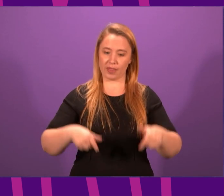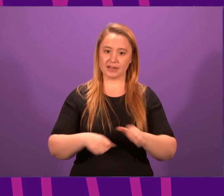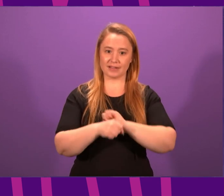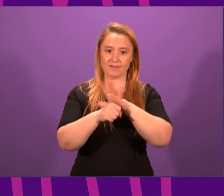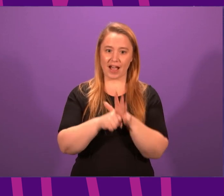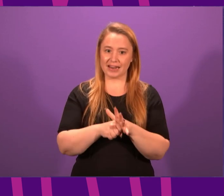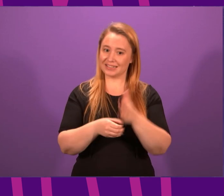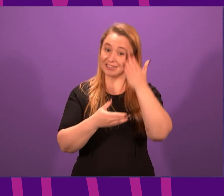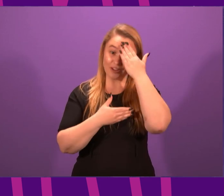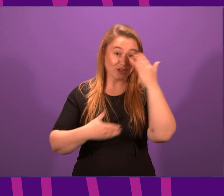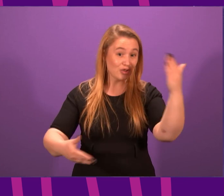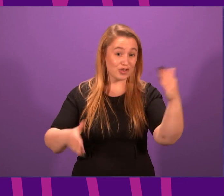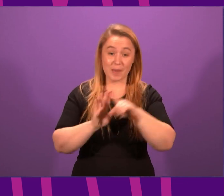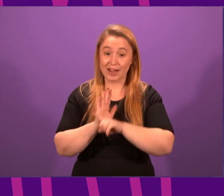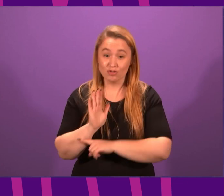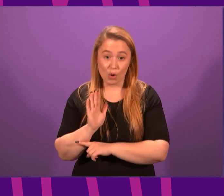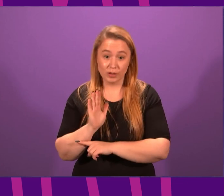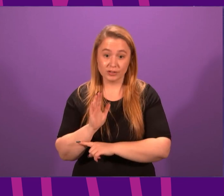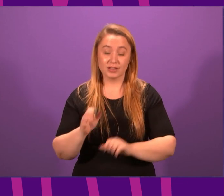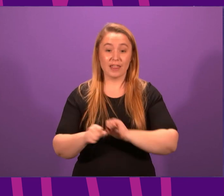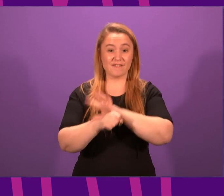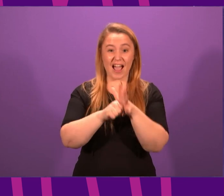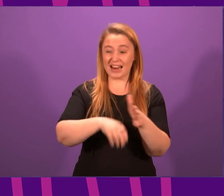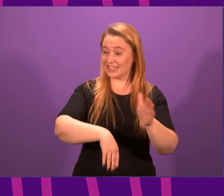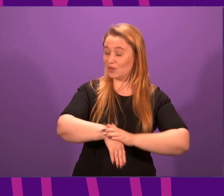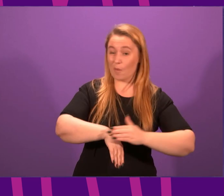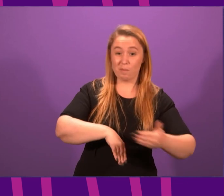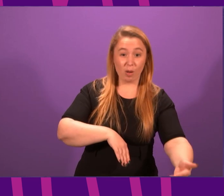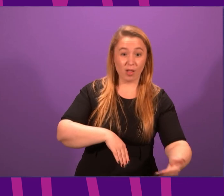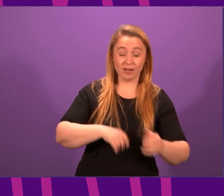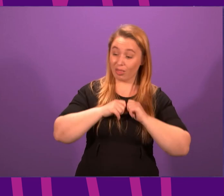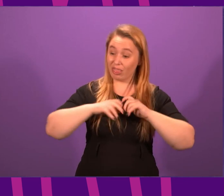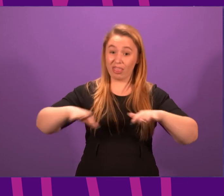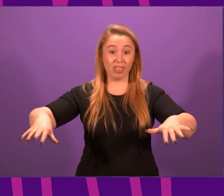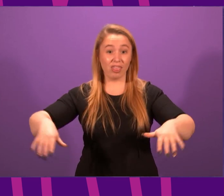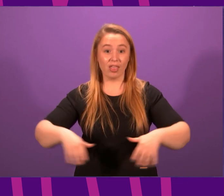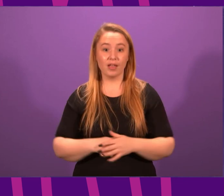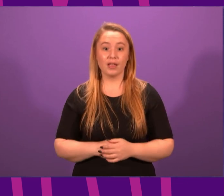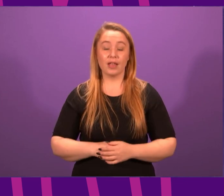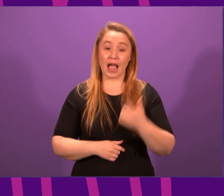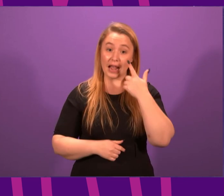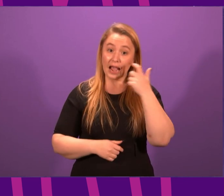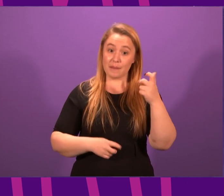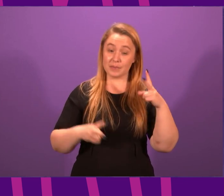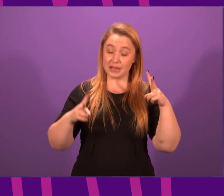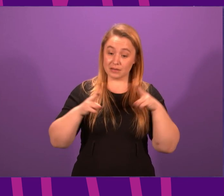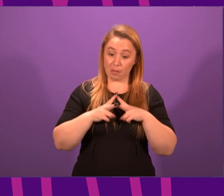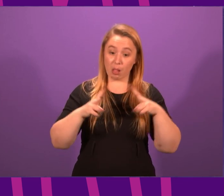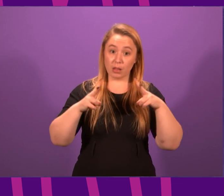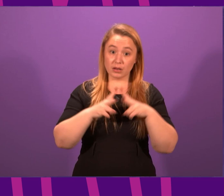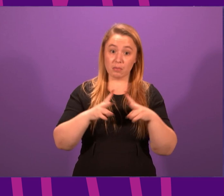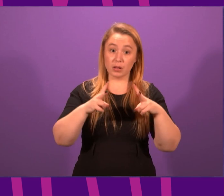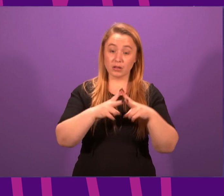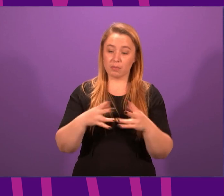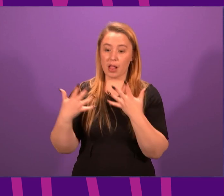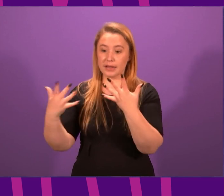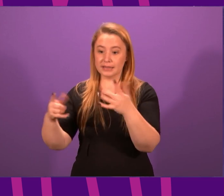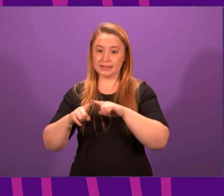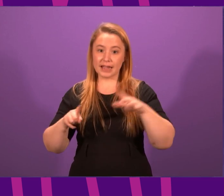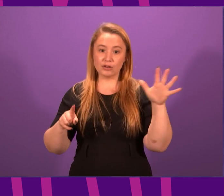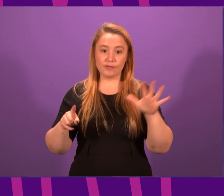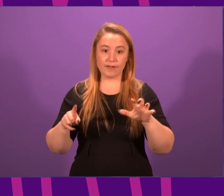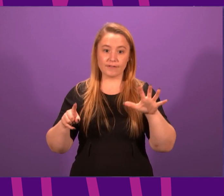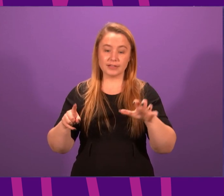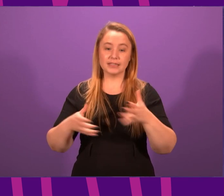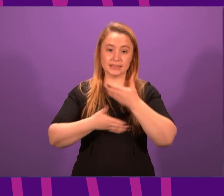not respect rules and procedures, and with current doubling time of 10 to 15 days, the